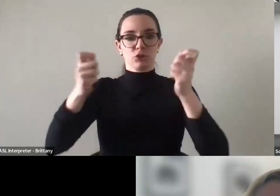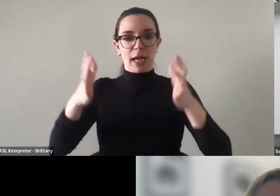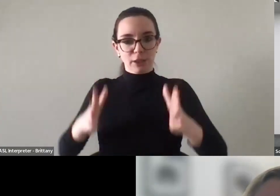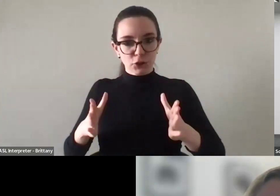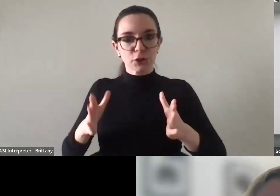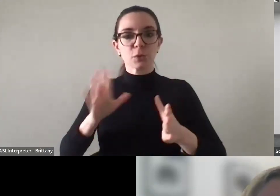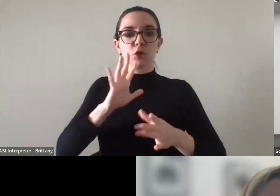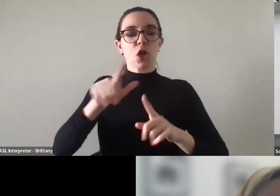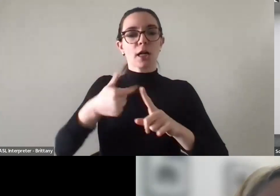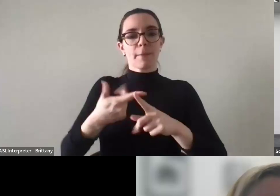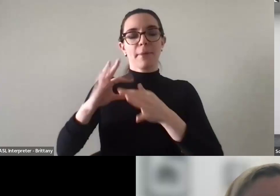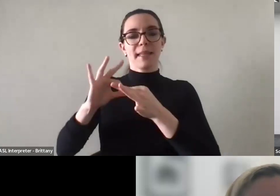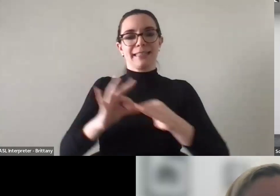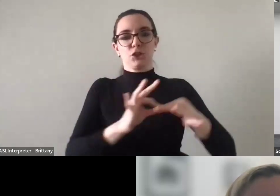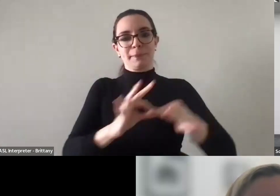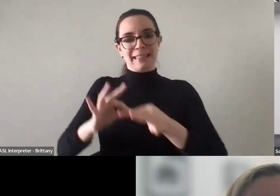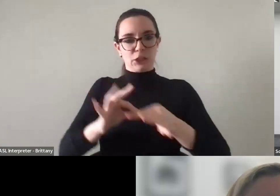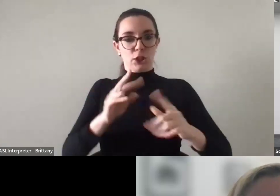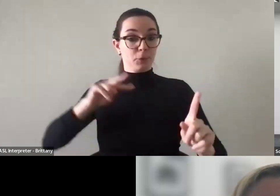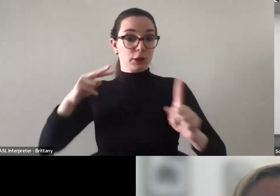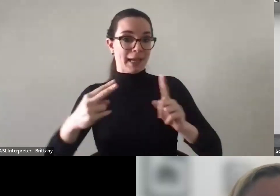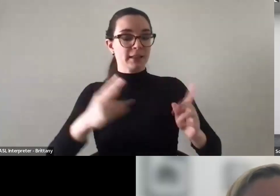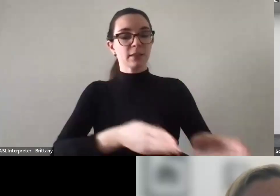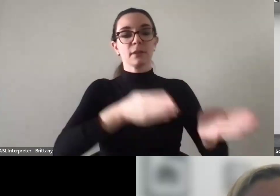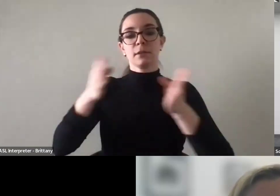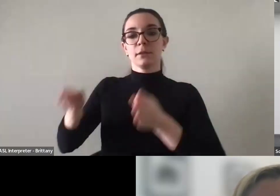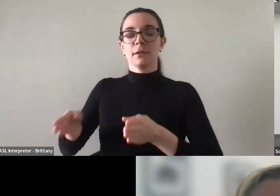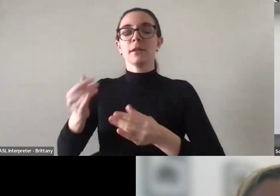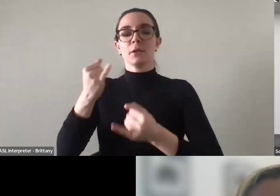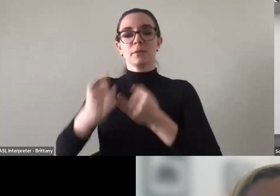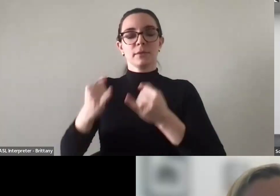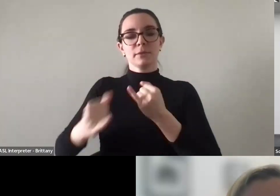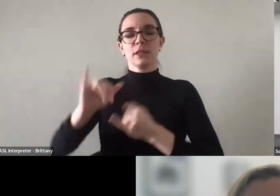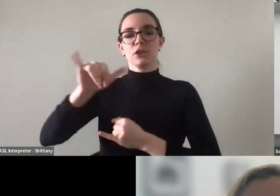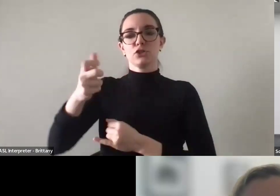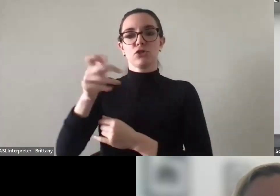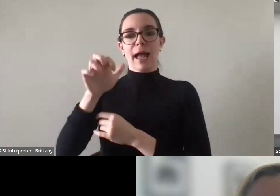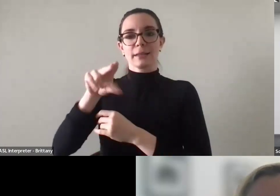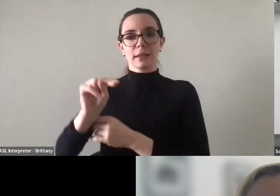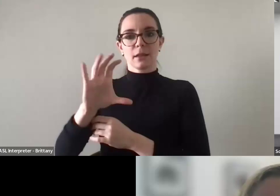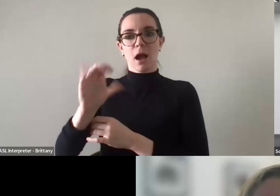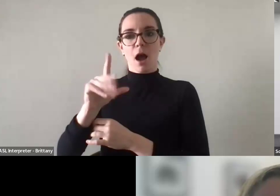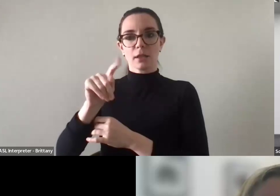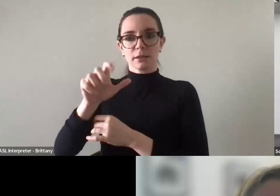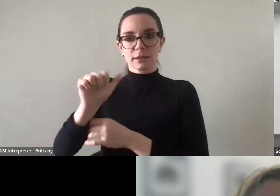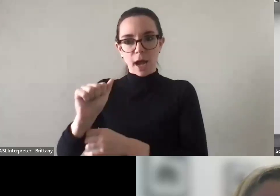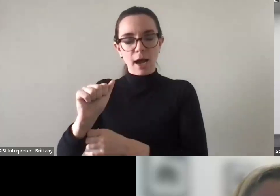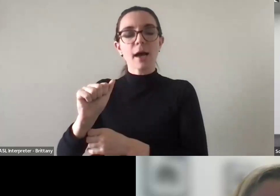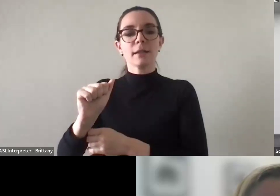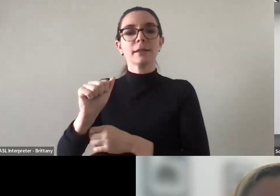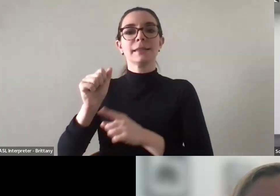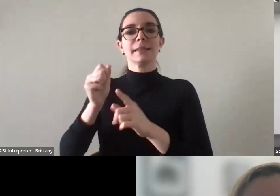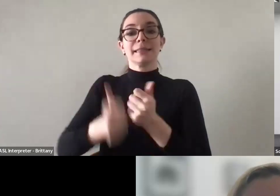the intermediary perspective. And we will conclude with Jackson Costa, a senior economist in research